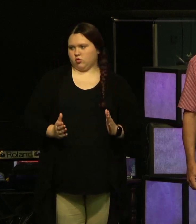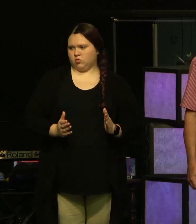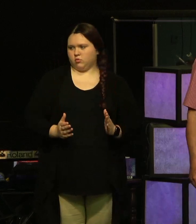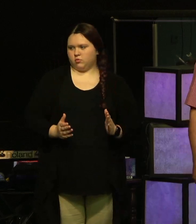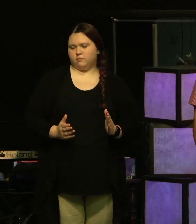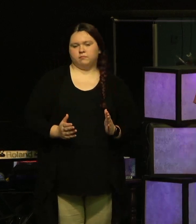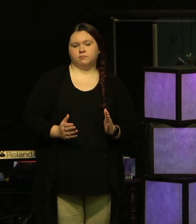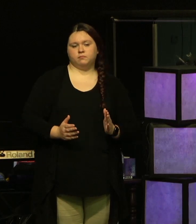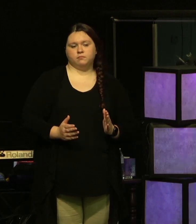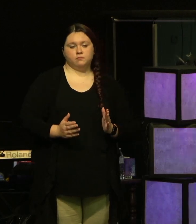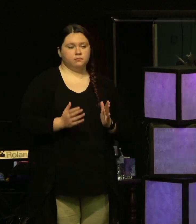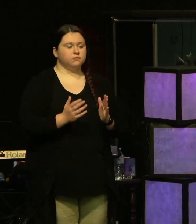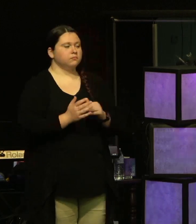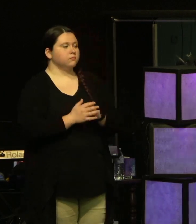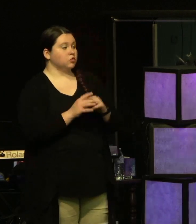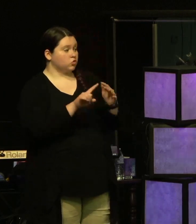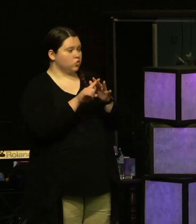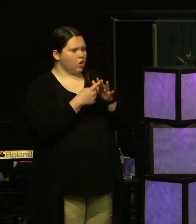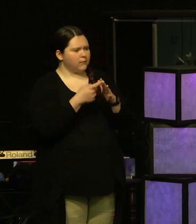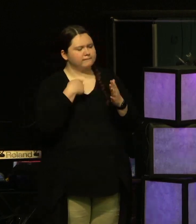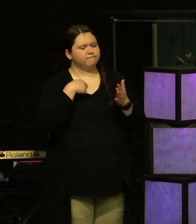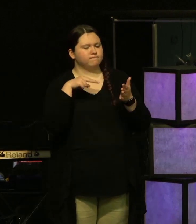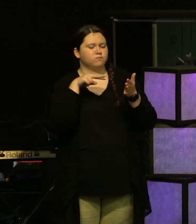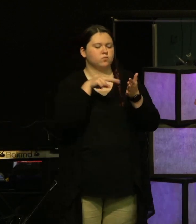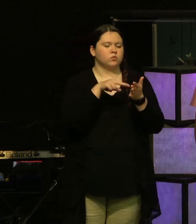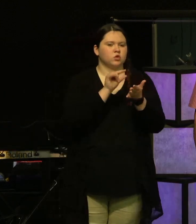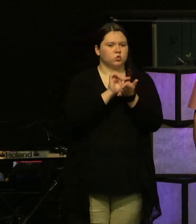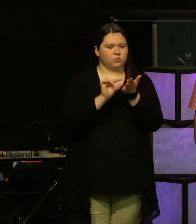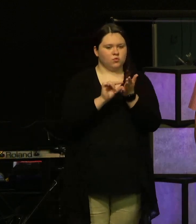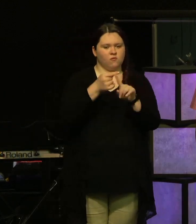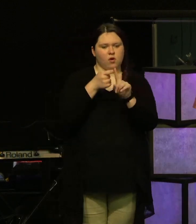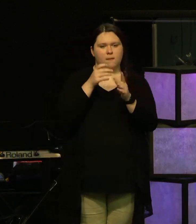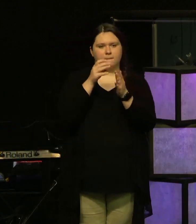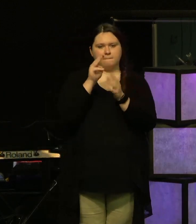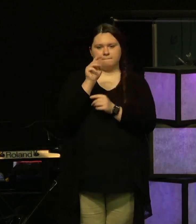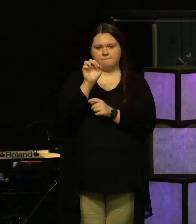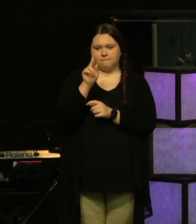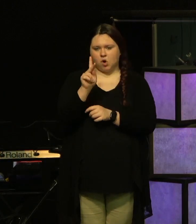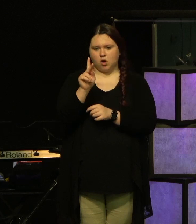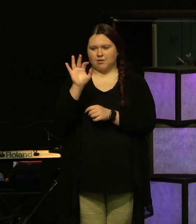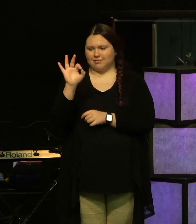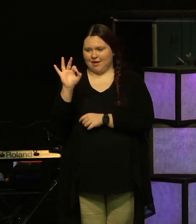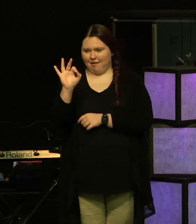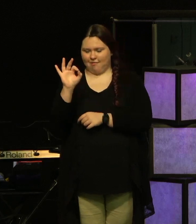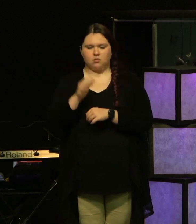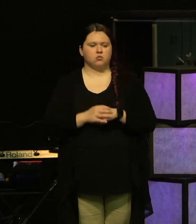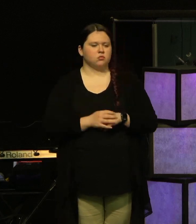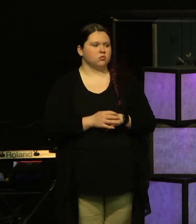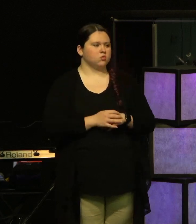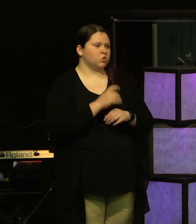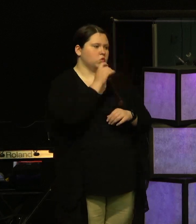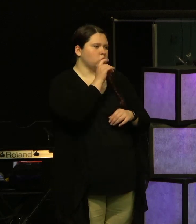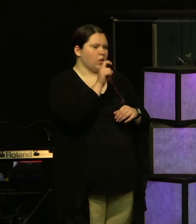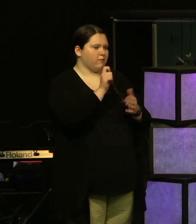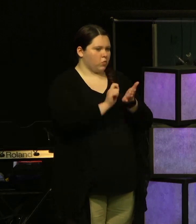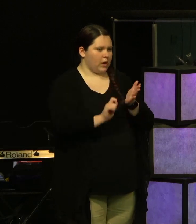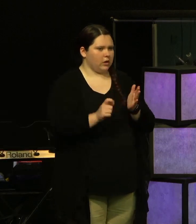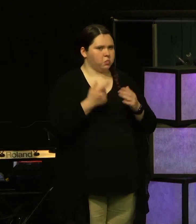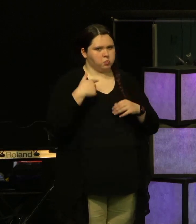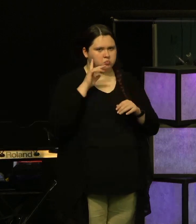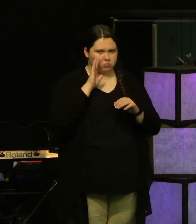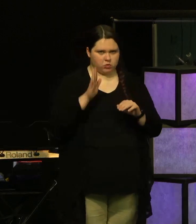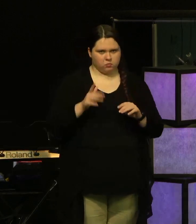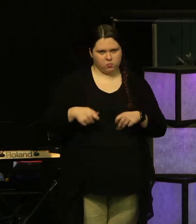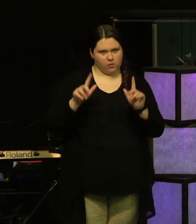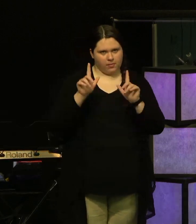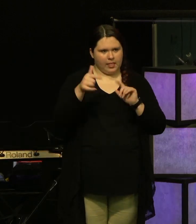going to look at some scripture from Mark chapter 9. You don't have to write this down. We'll put it up for you later.